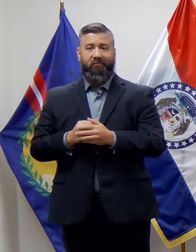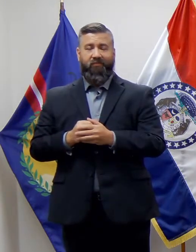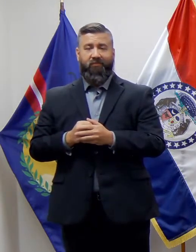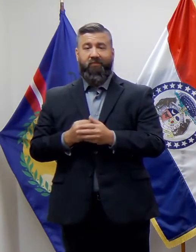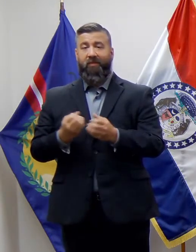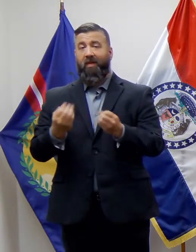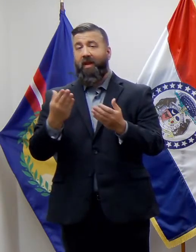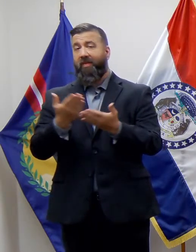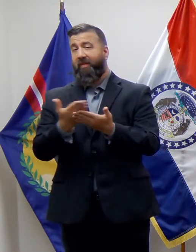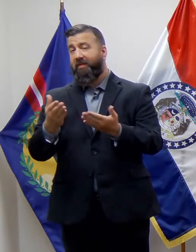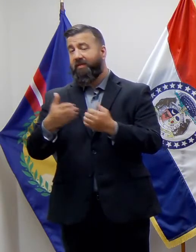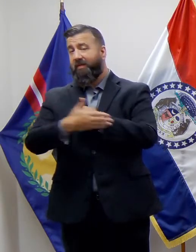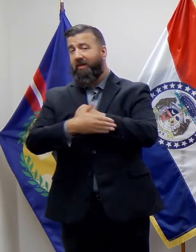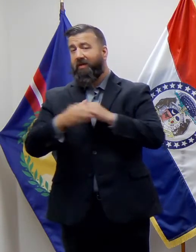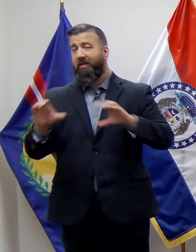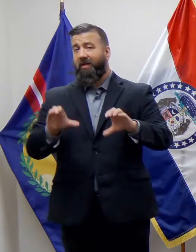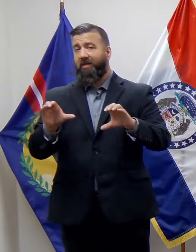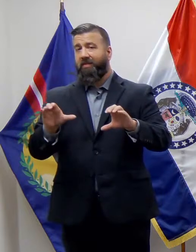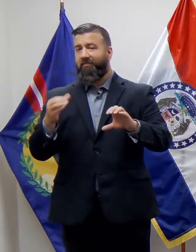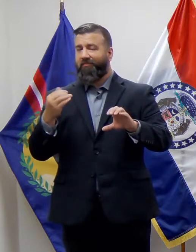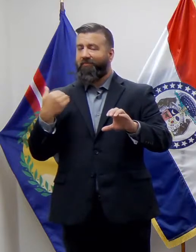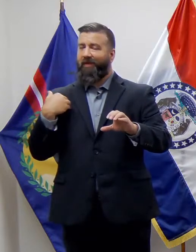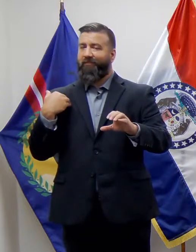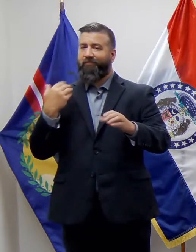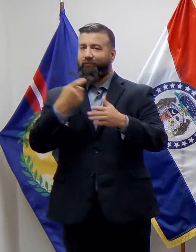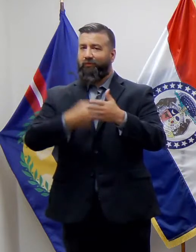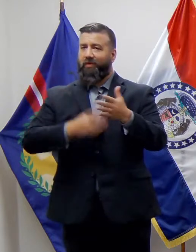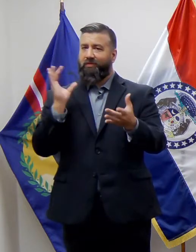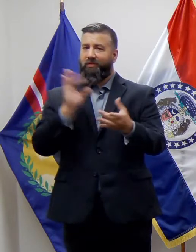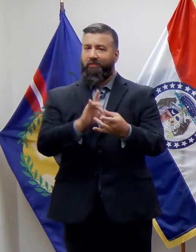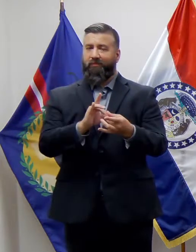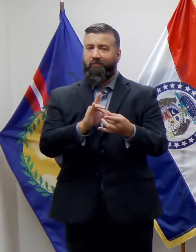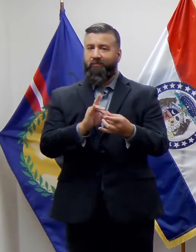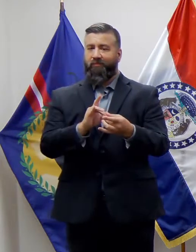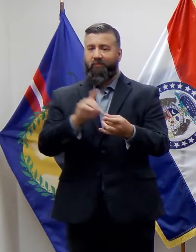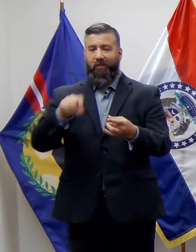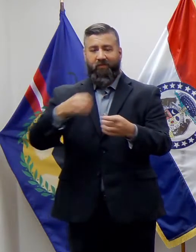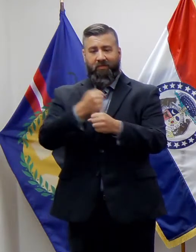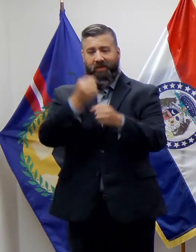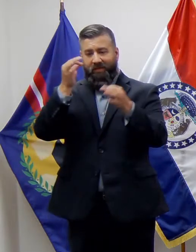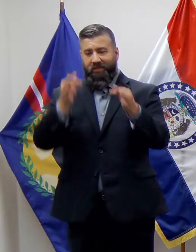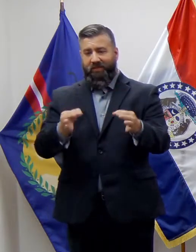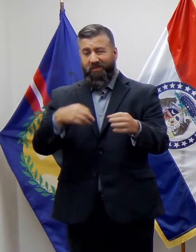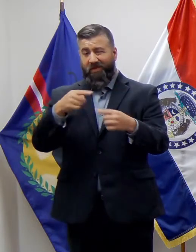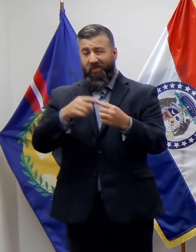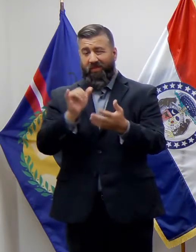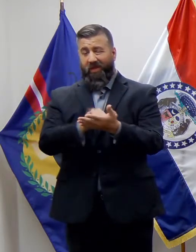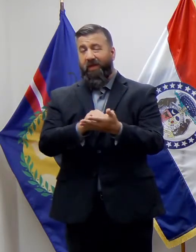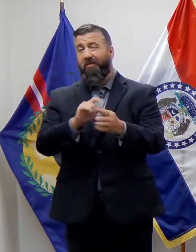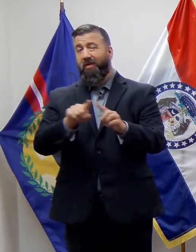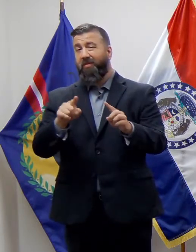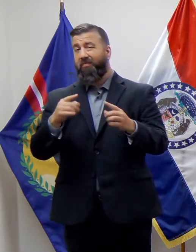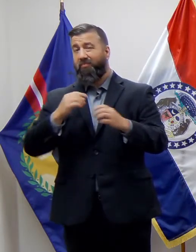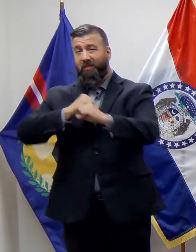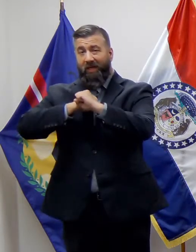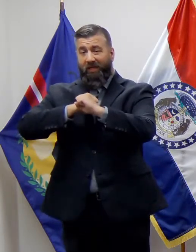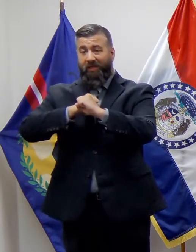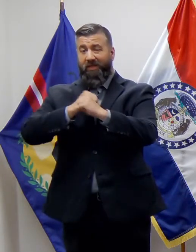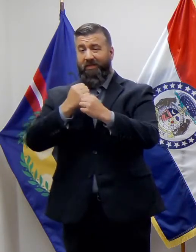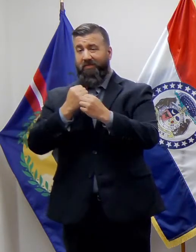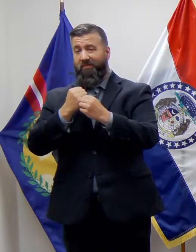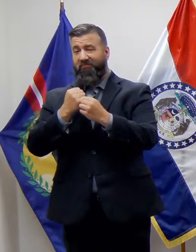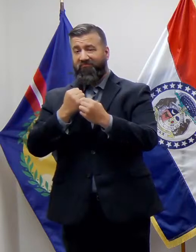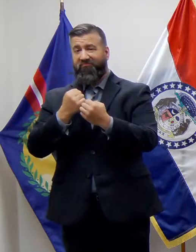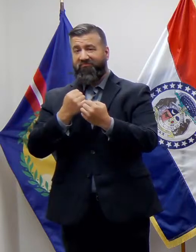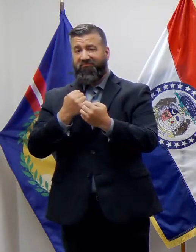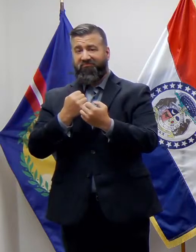the county does have a cost associated with them. We have to make decisions about that, but protecting the health and welfare of people in our community